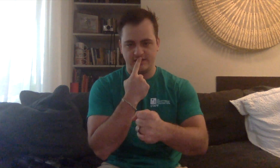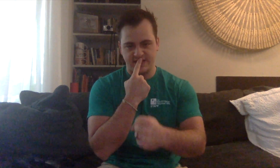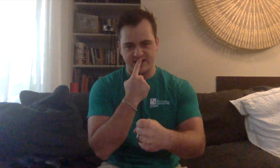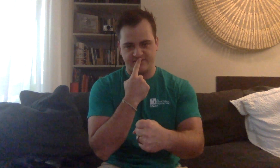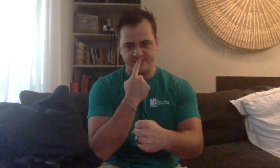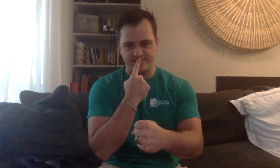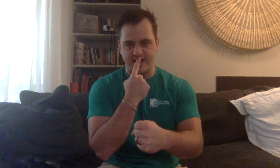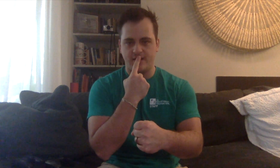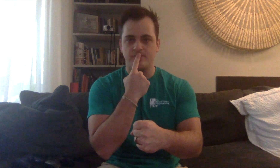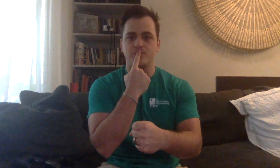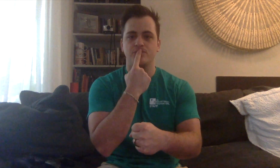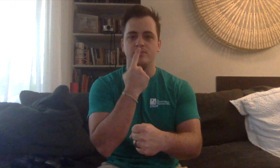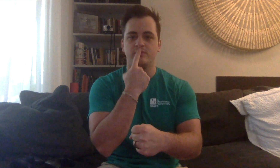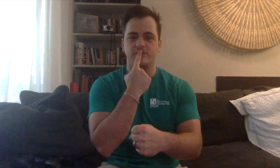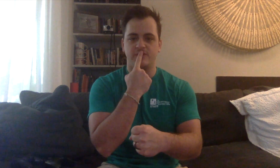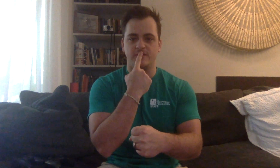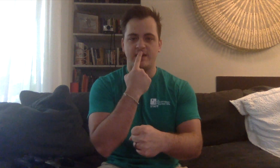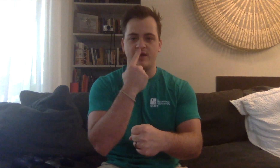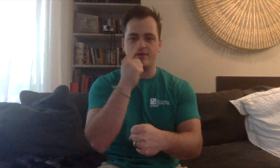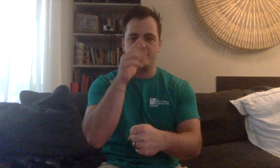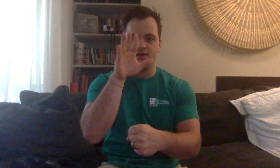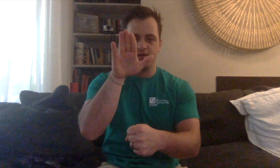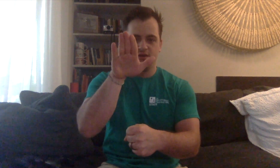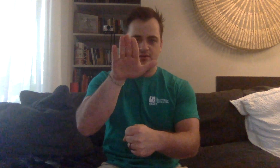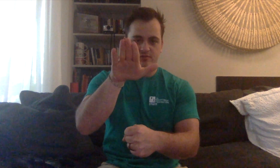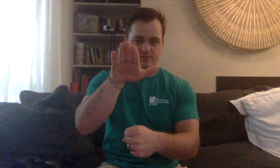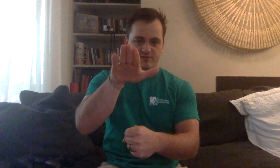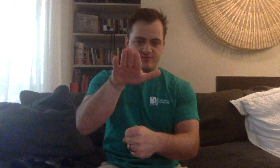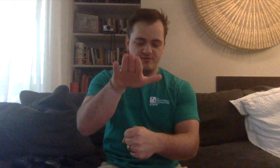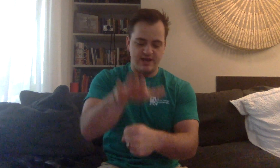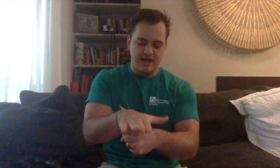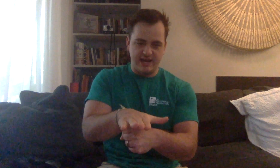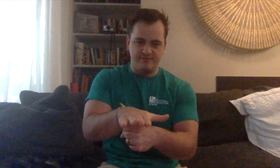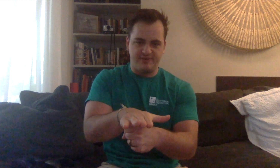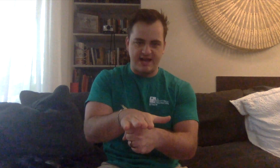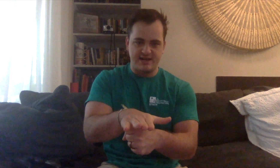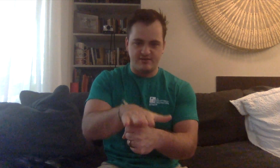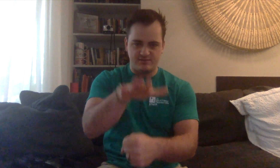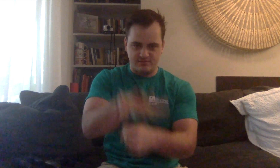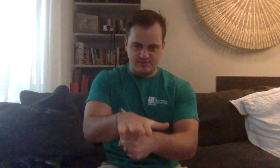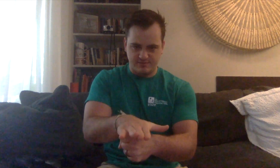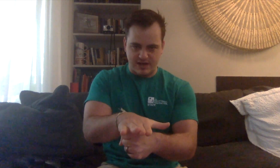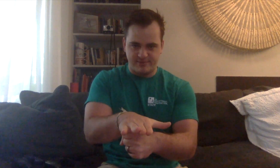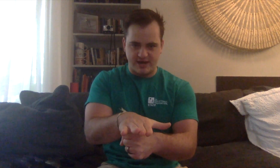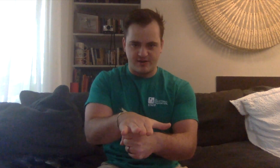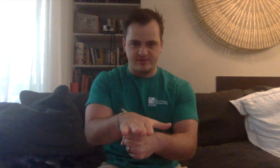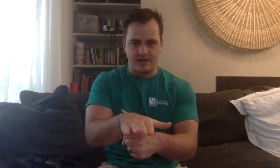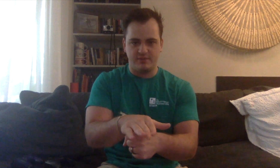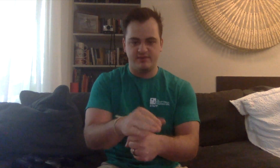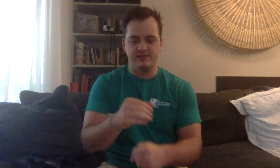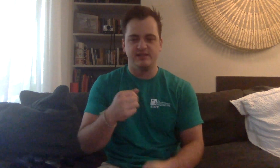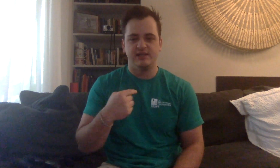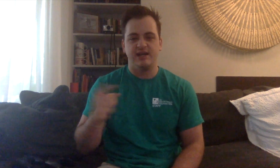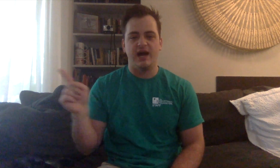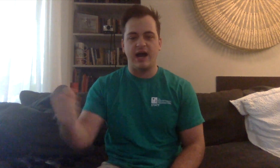got your fist out to your mouth. Hand flat. Pops down on top of it.